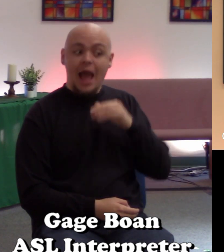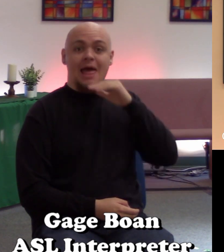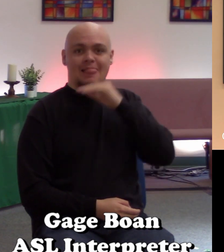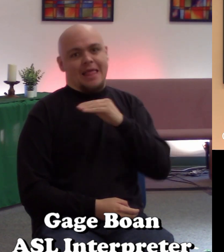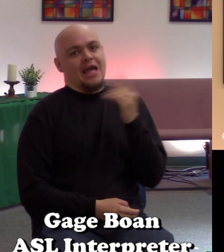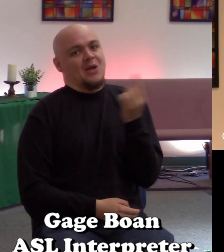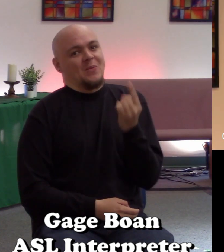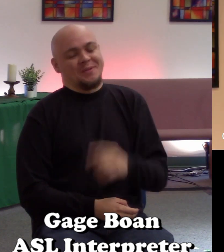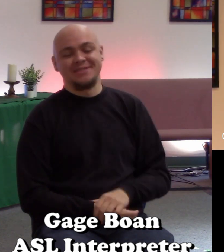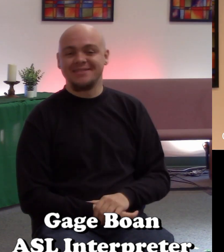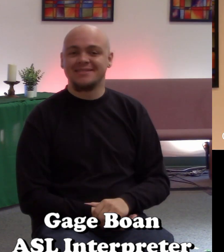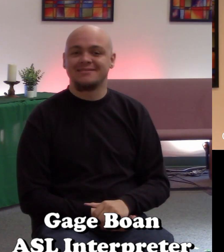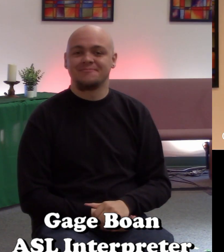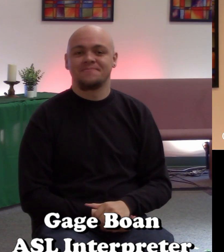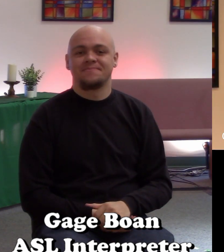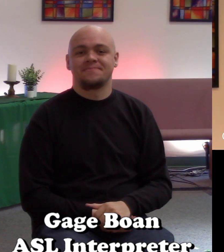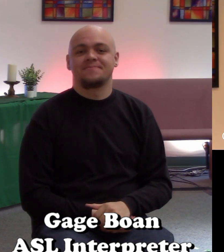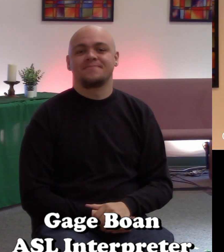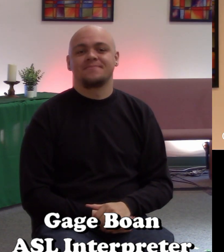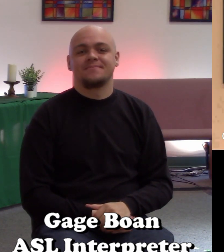I lie about it all the time.